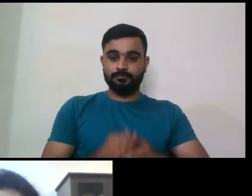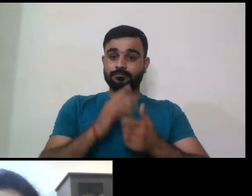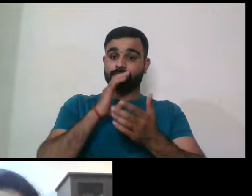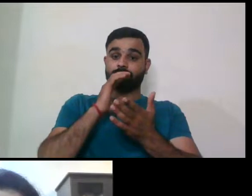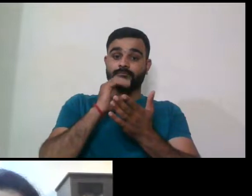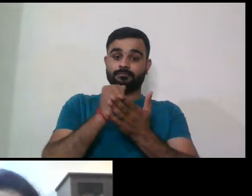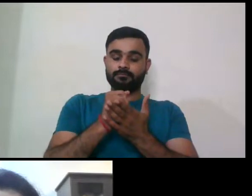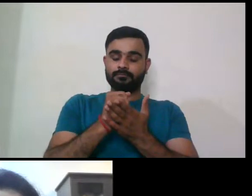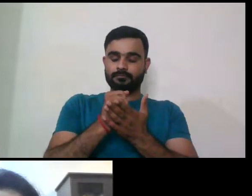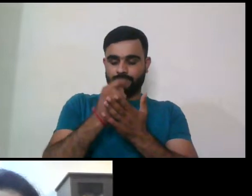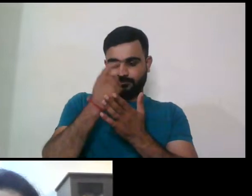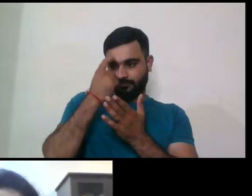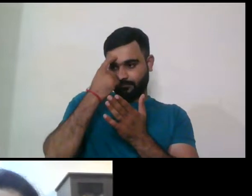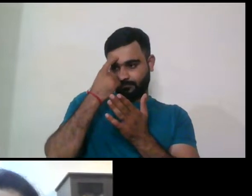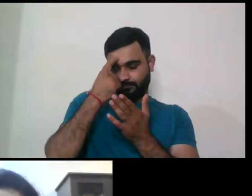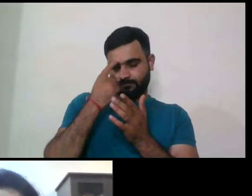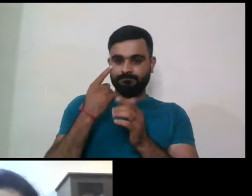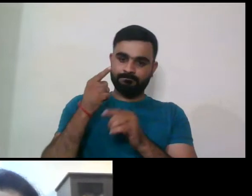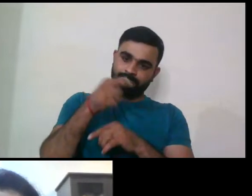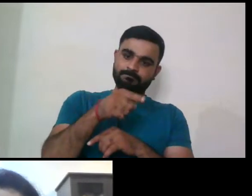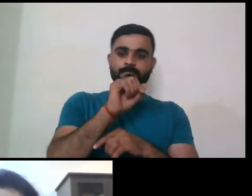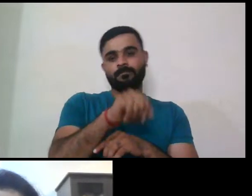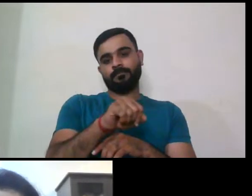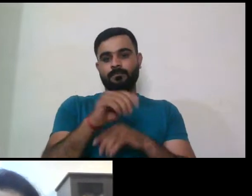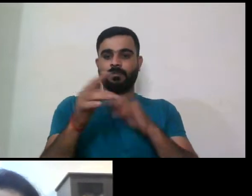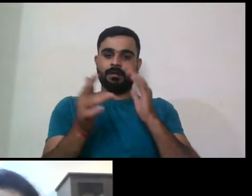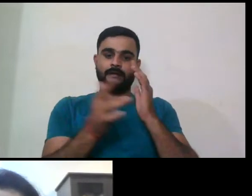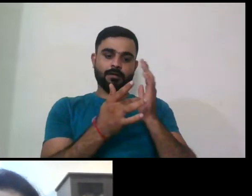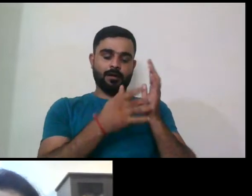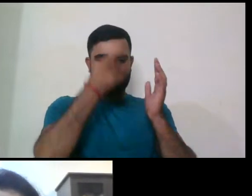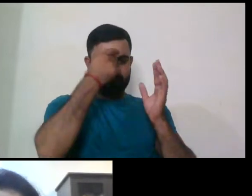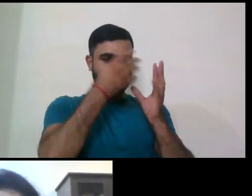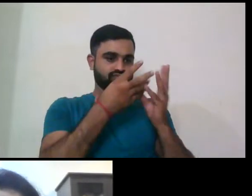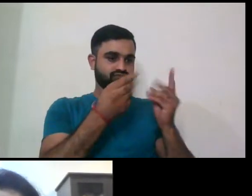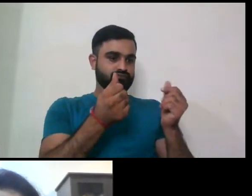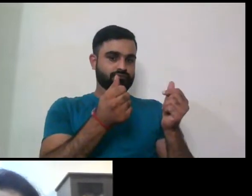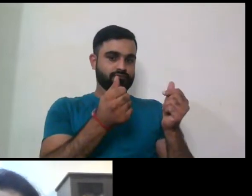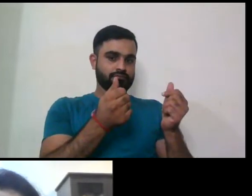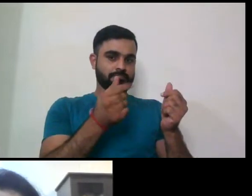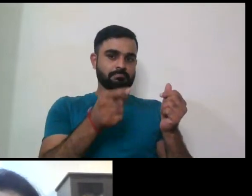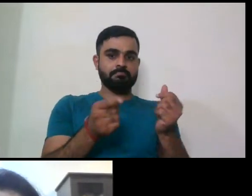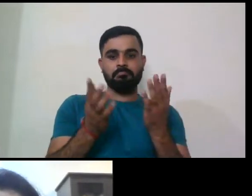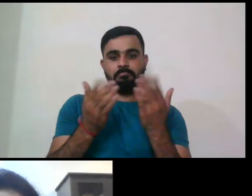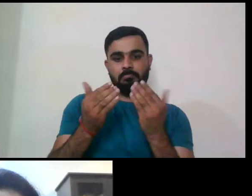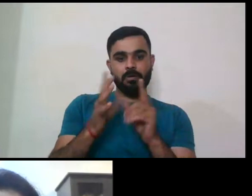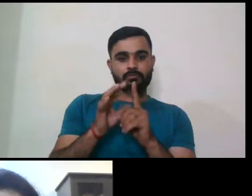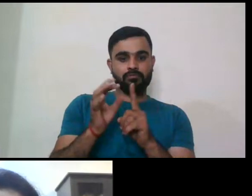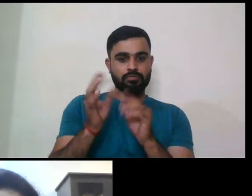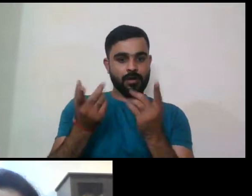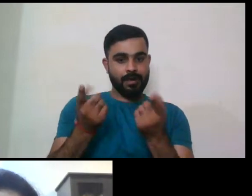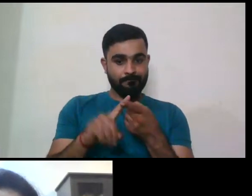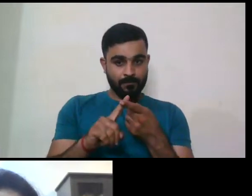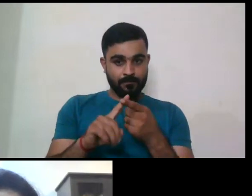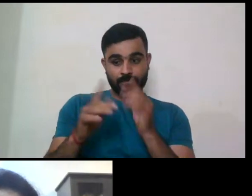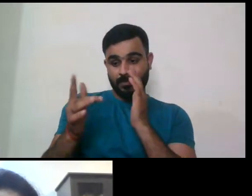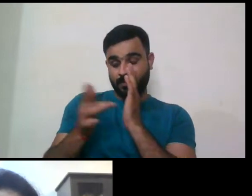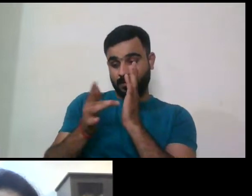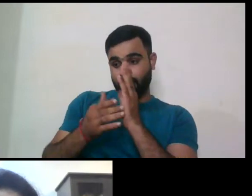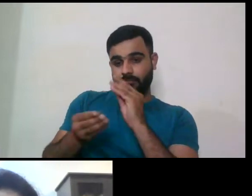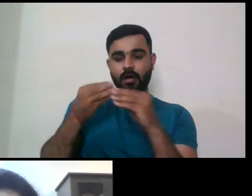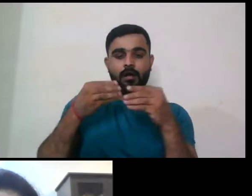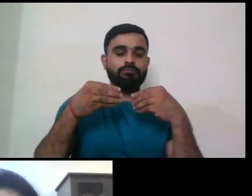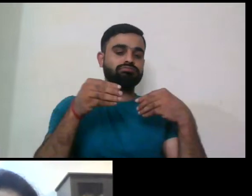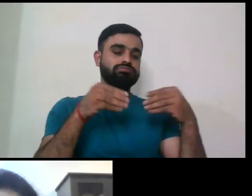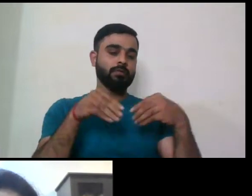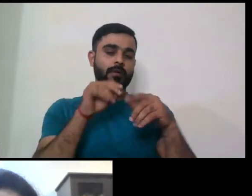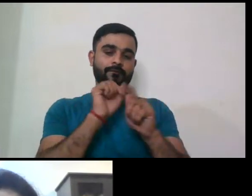come at it with a mindset that says that, that tech will solve these problems for us. I don't think that is going to happen. Tech may increase some efficiencies,